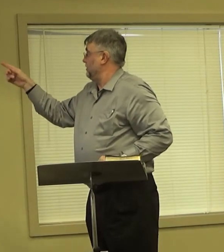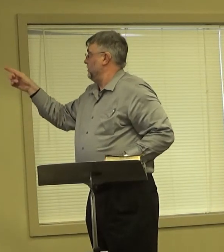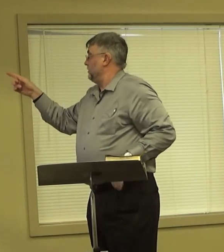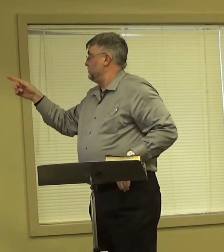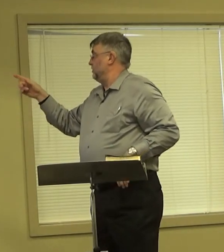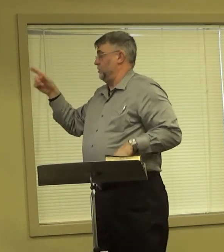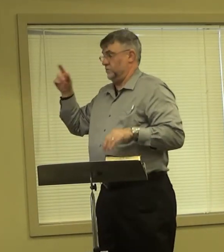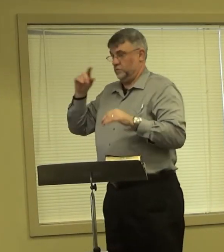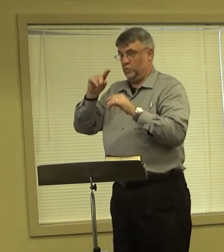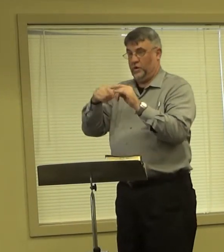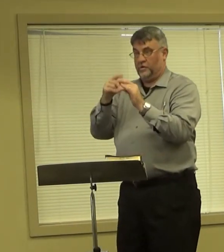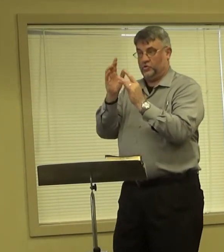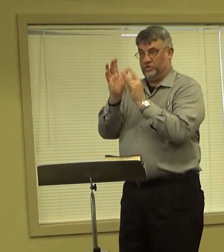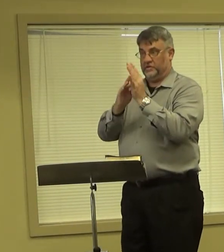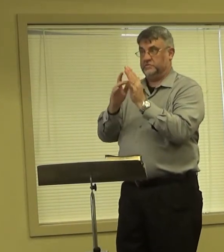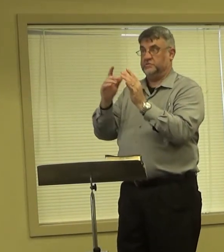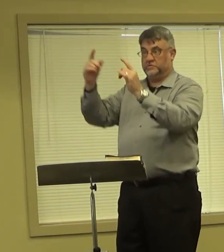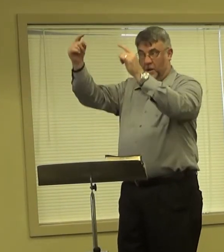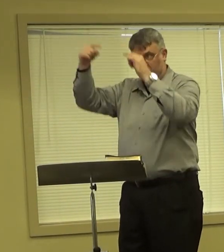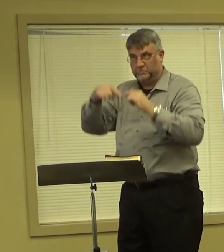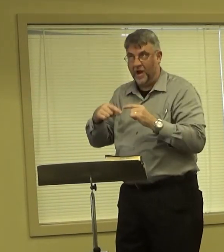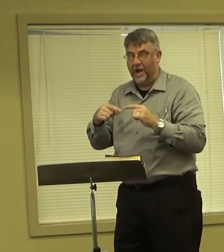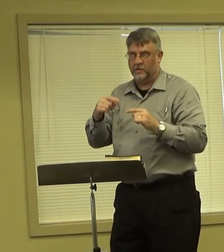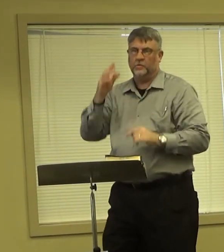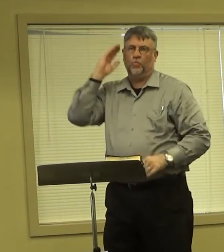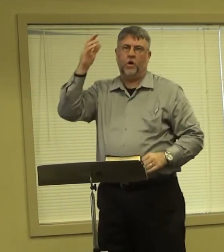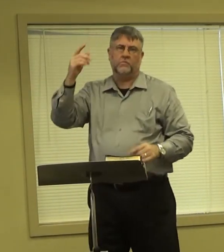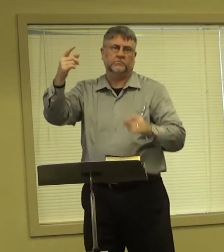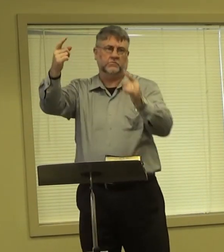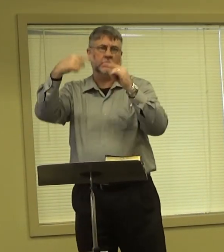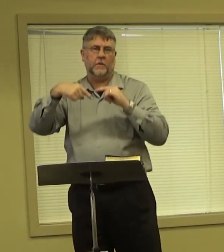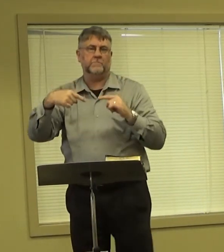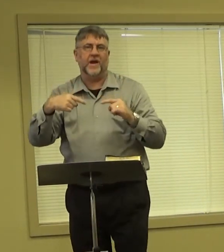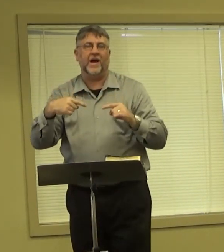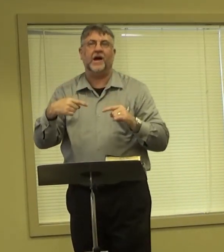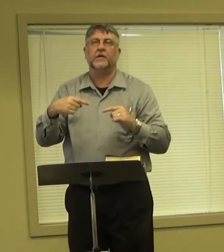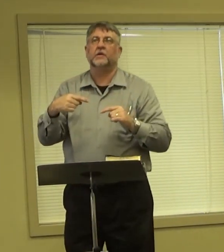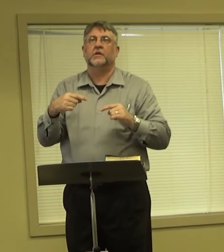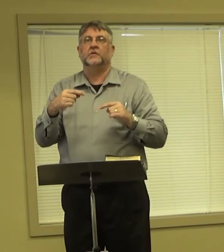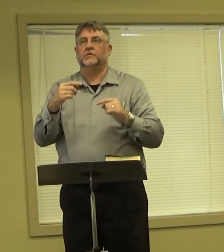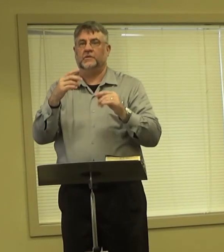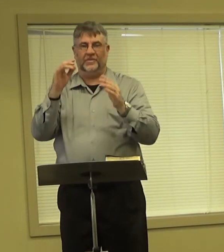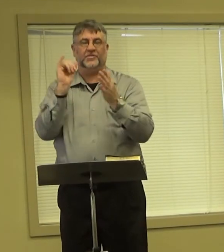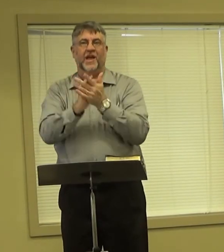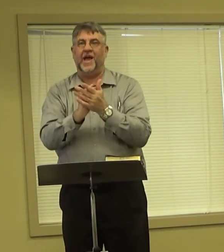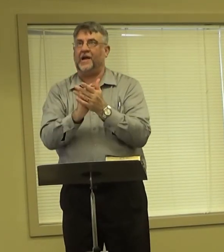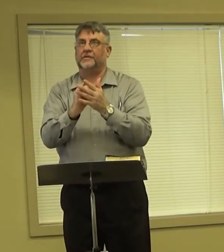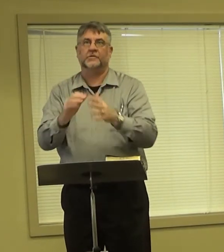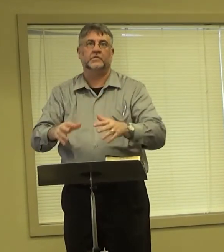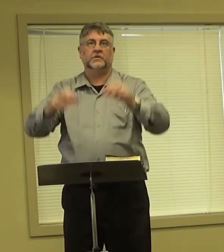allow Him to mold us and shape us. When Jesus comes back and He will